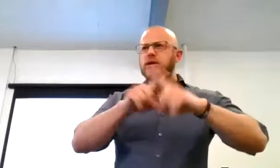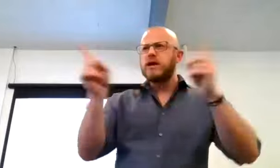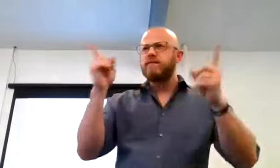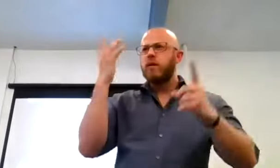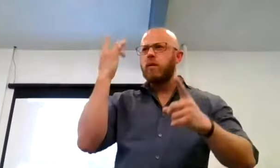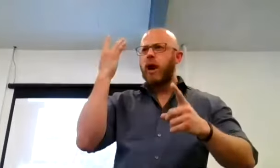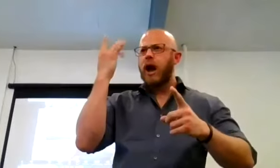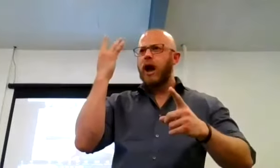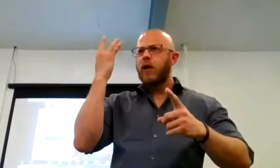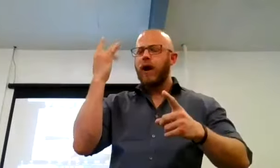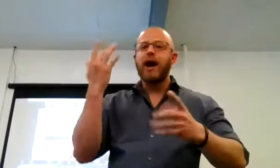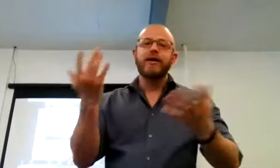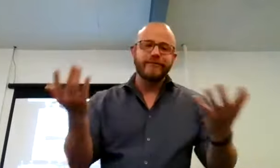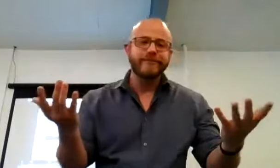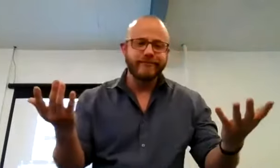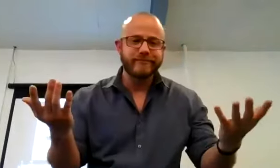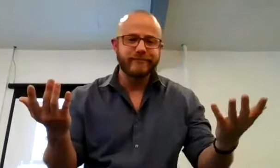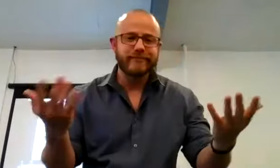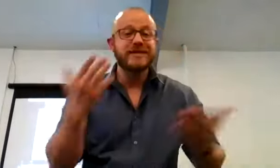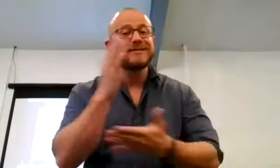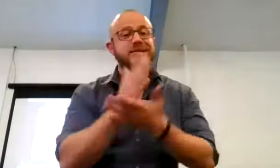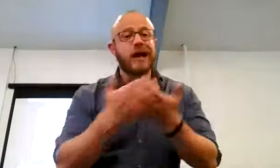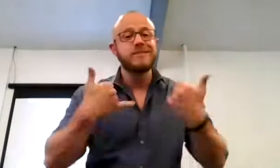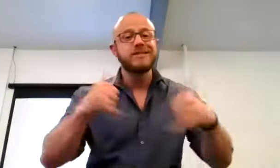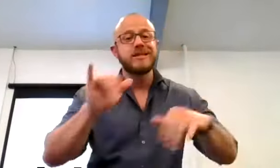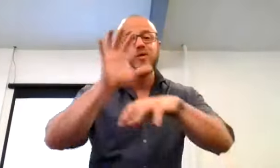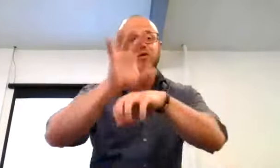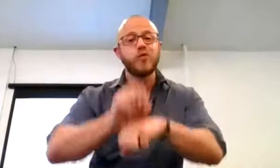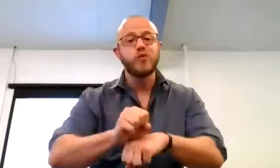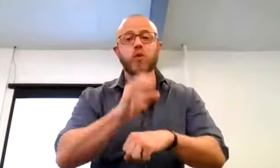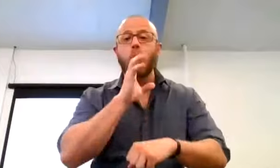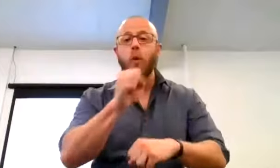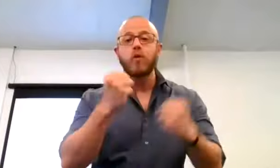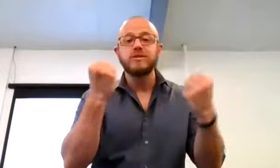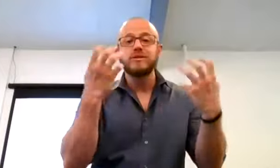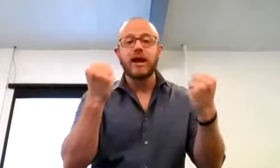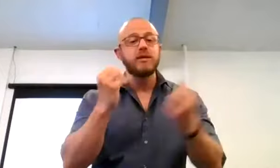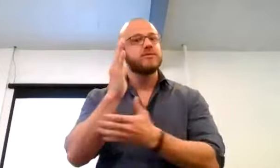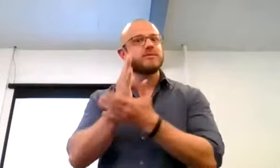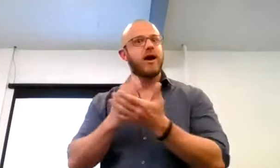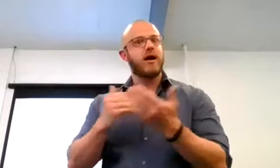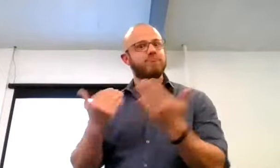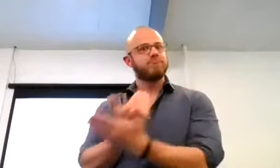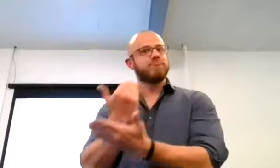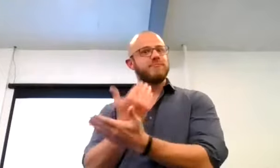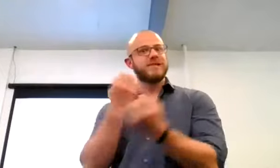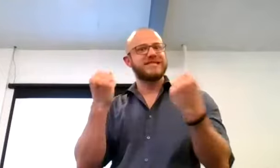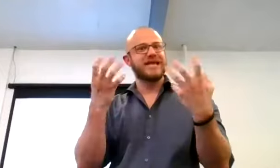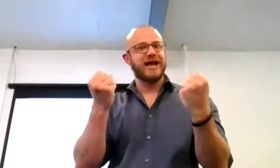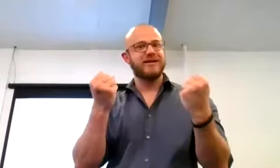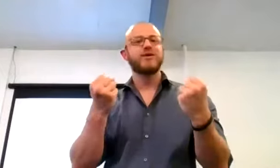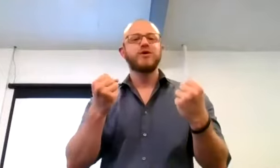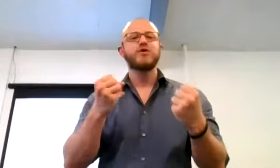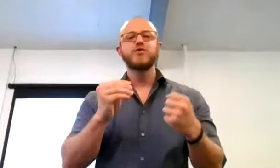in it, and you see, well, why is this sign different than what I learned, and this and other people use different signs? Some people use old signs, and then some people use the